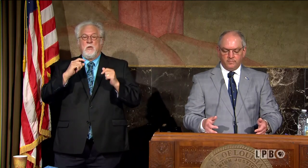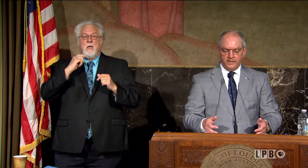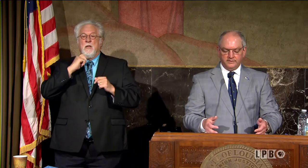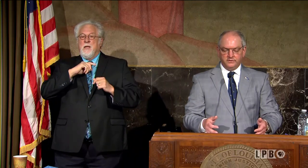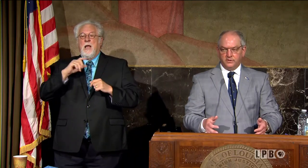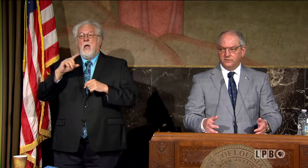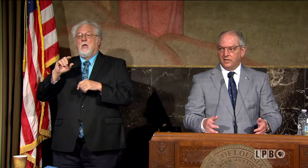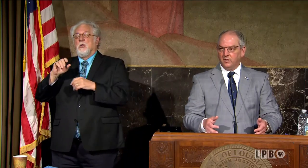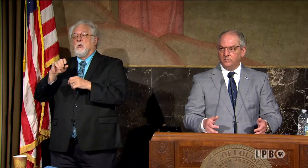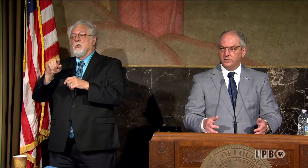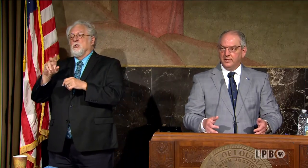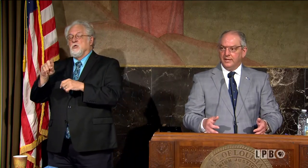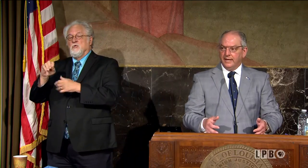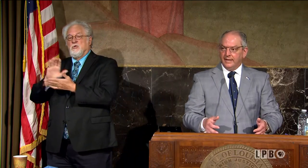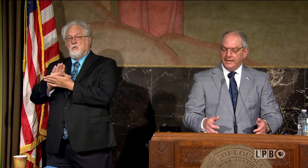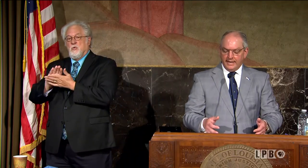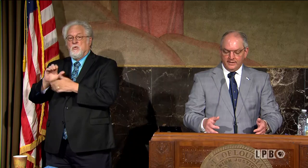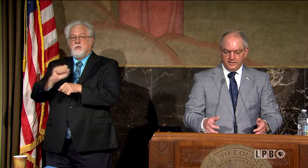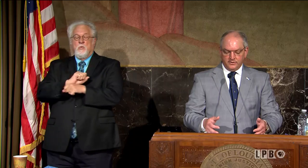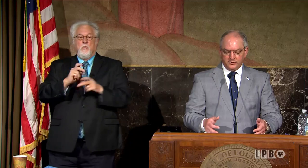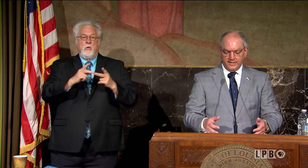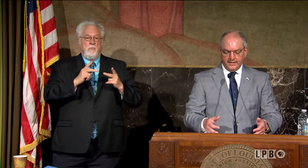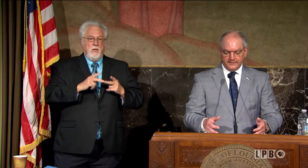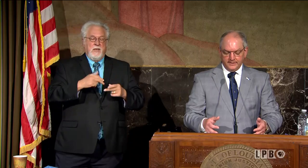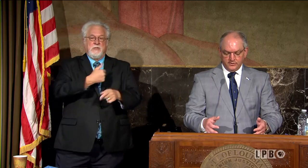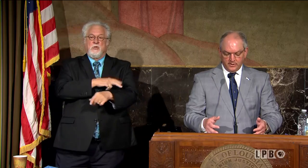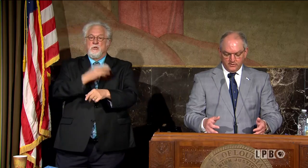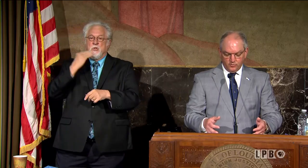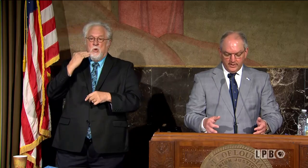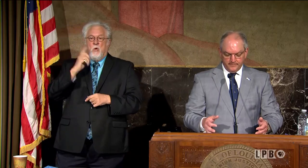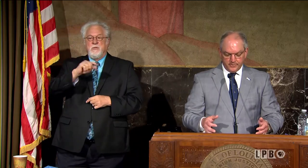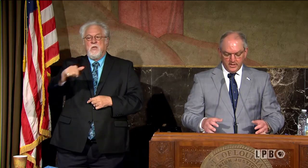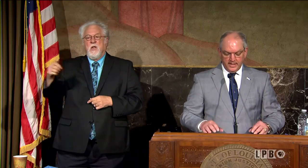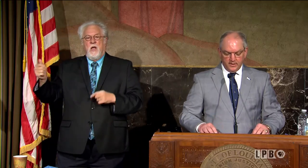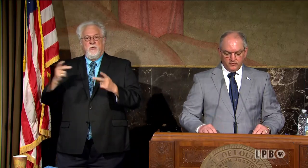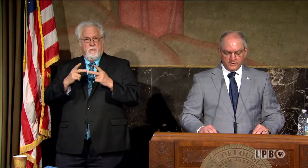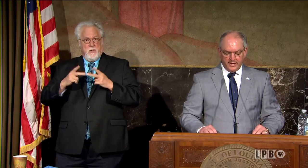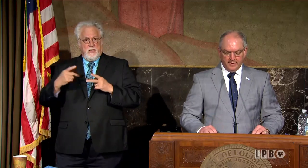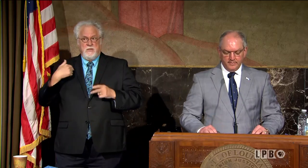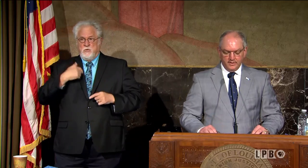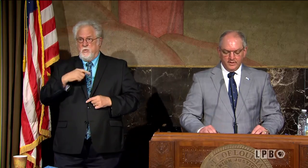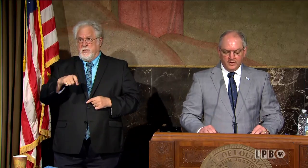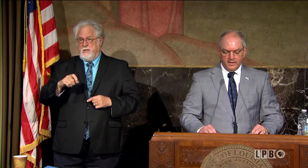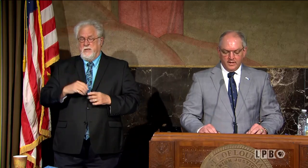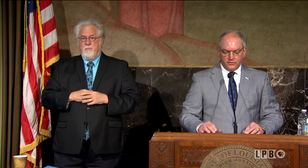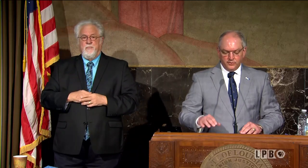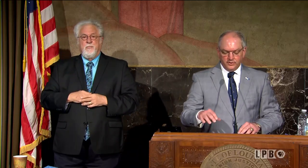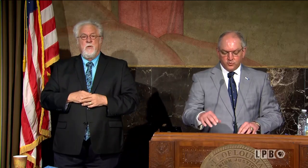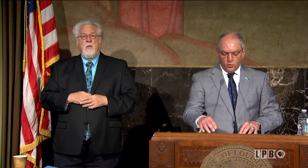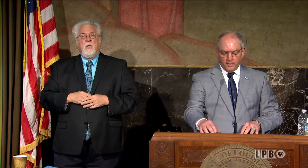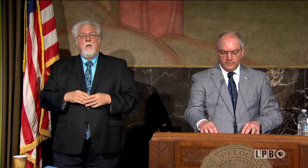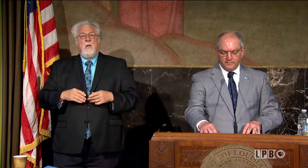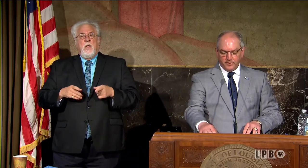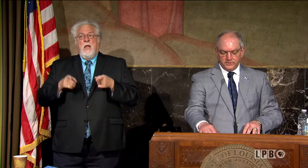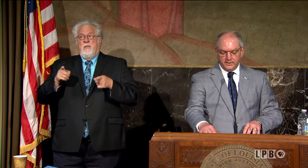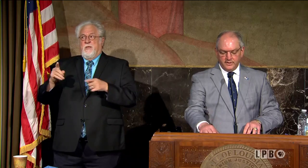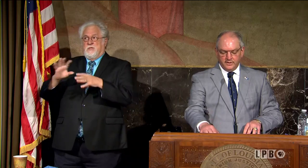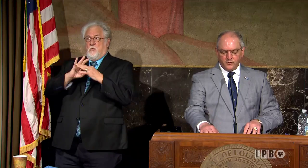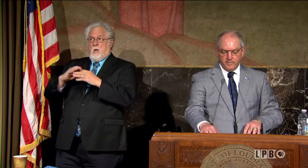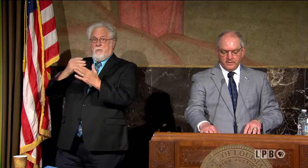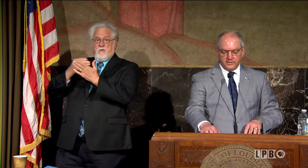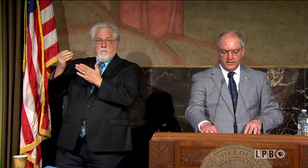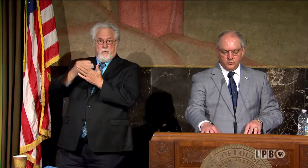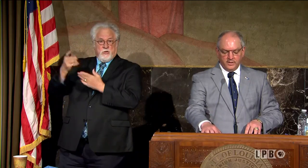schools, workplaces, nursing homes, and other settings as we need over time. Through this cooperative